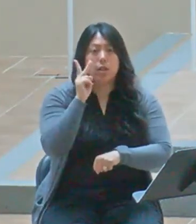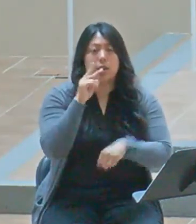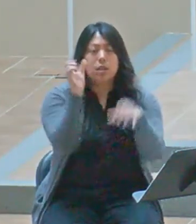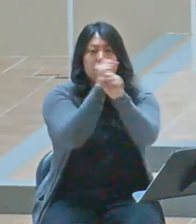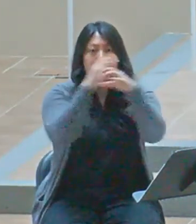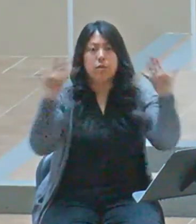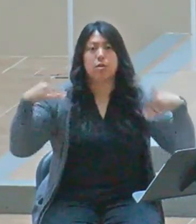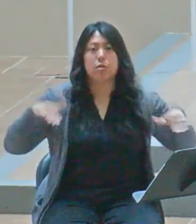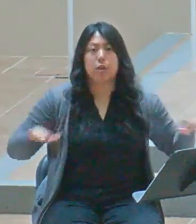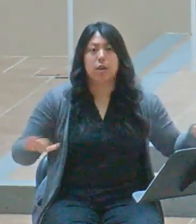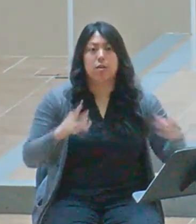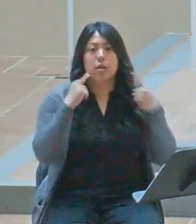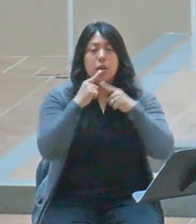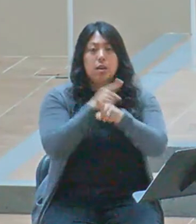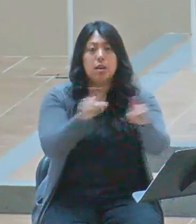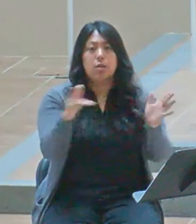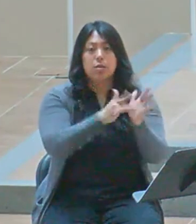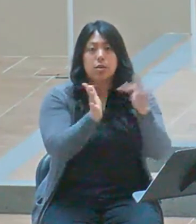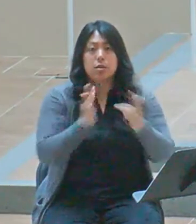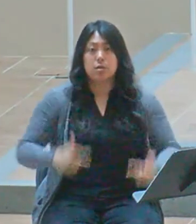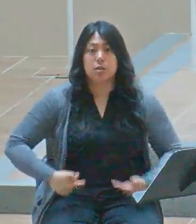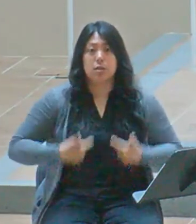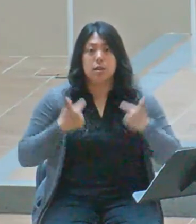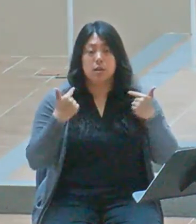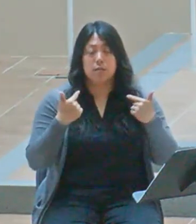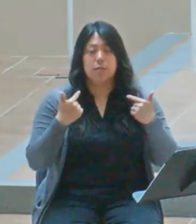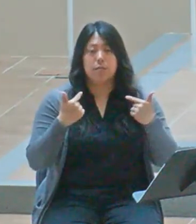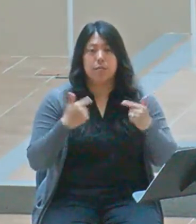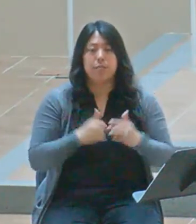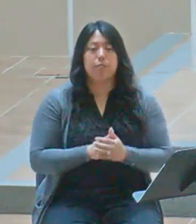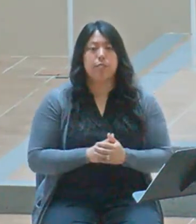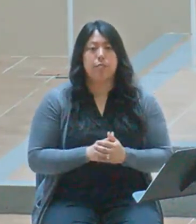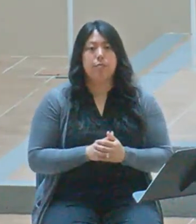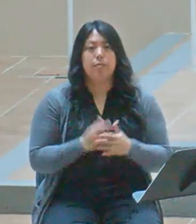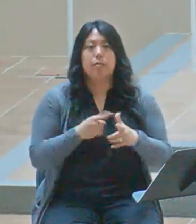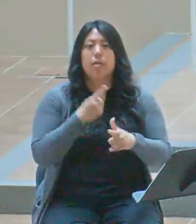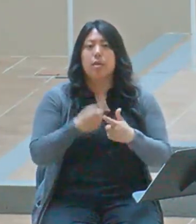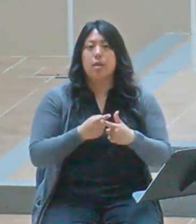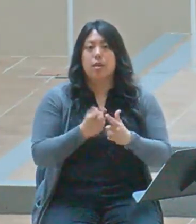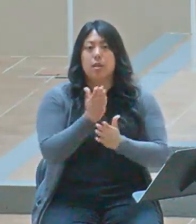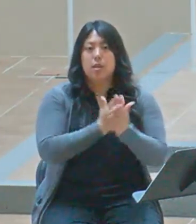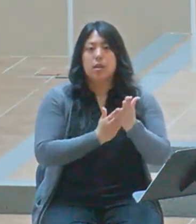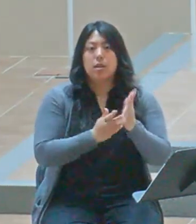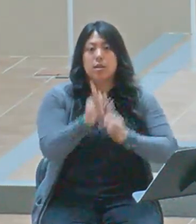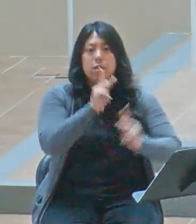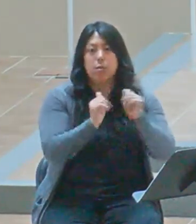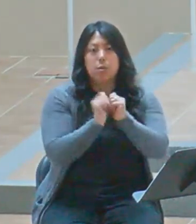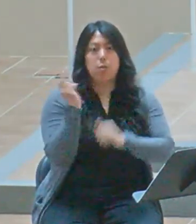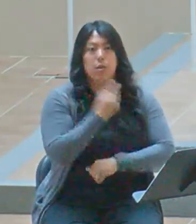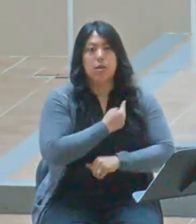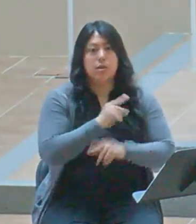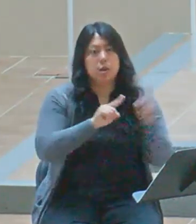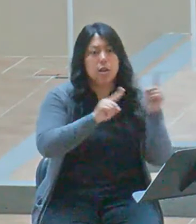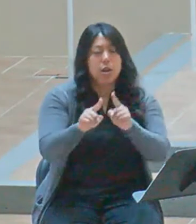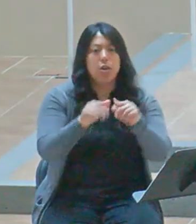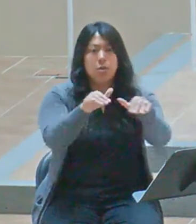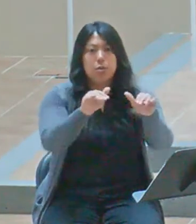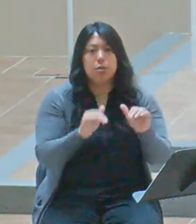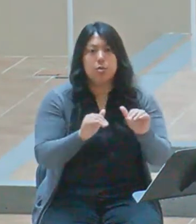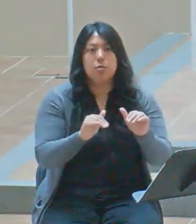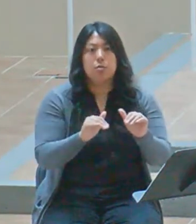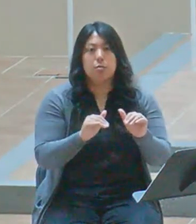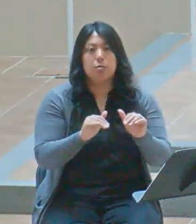of angels who announced that he was alive. Then some of those with us went to the tomb and